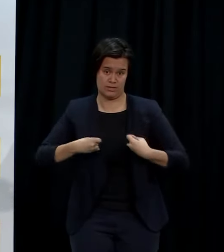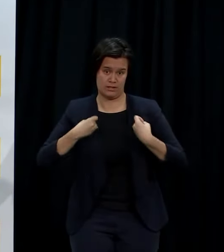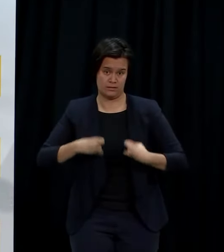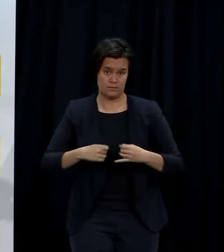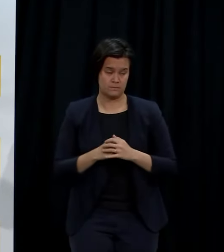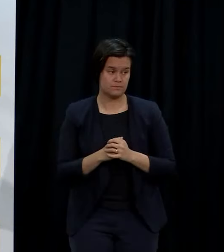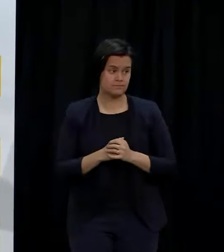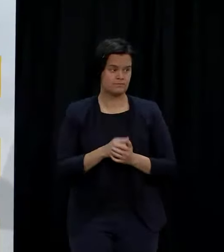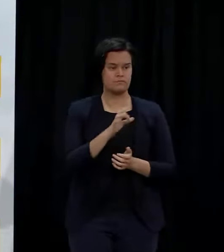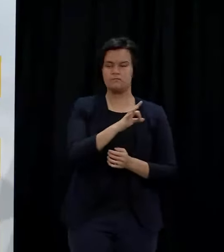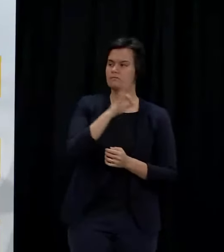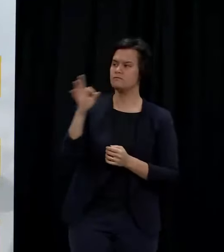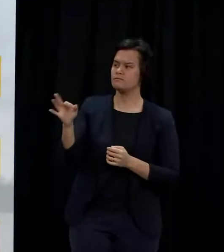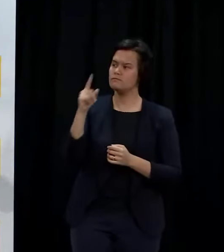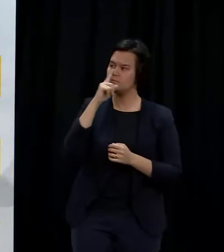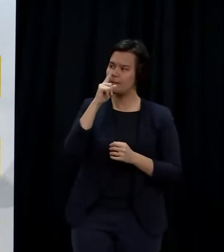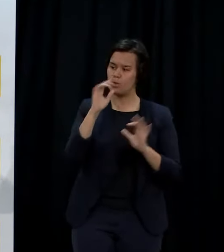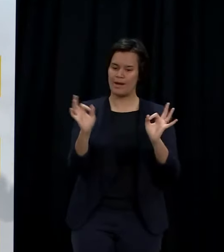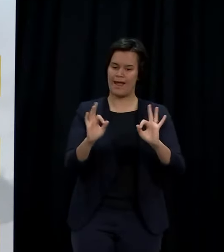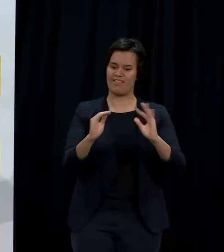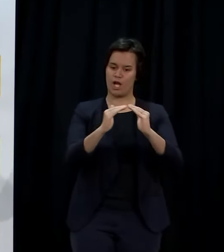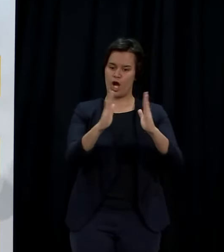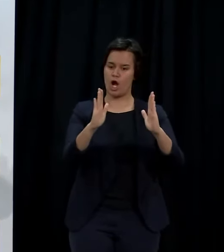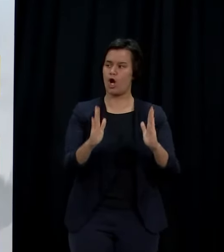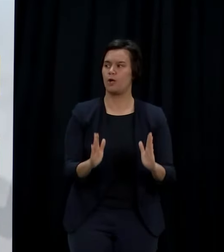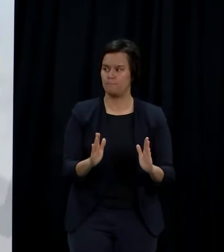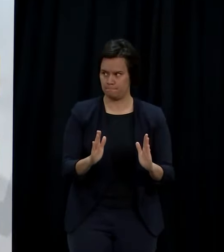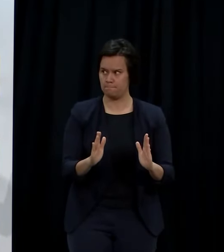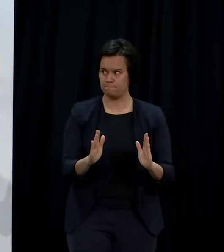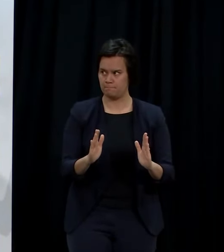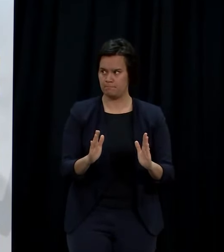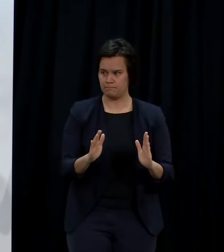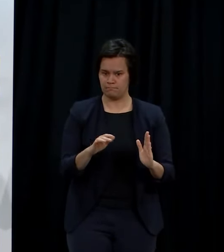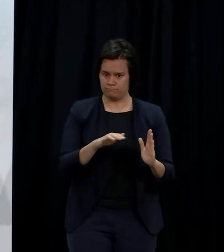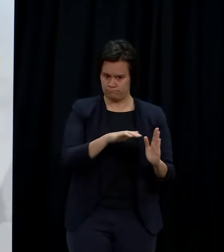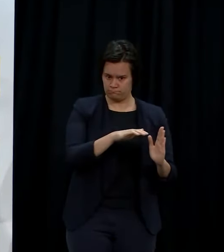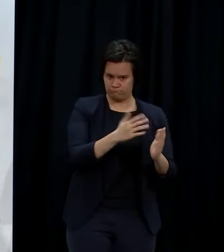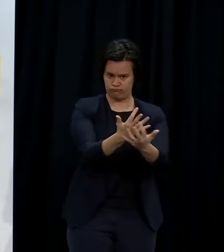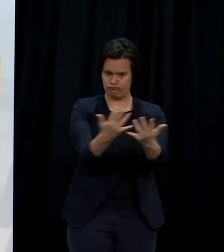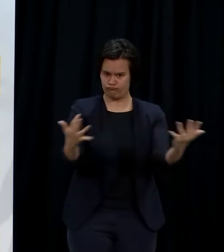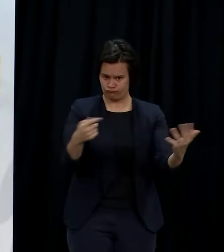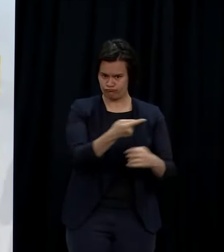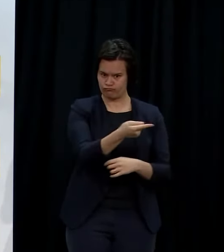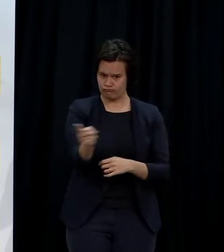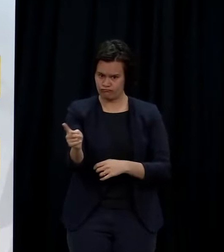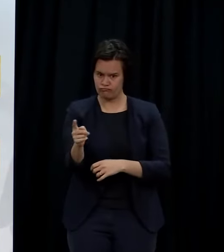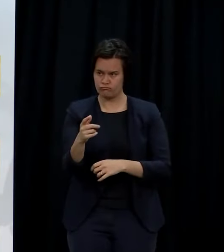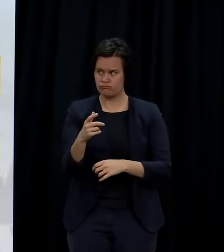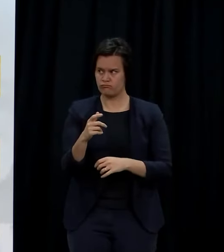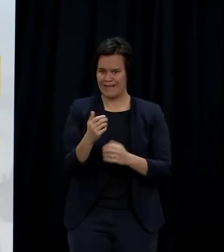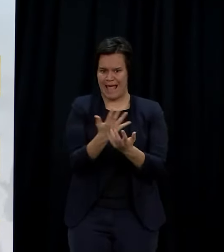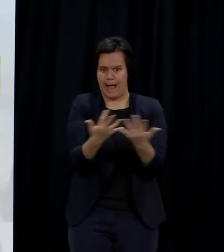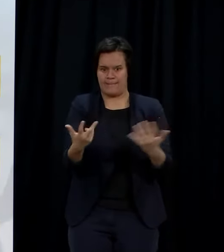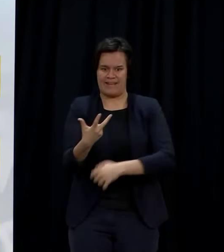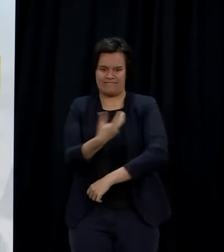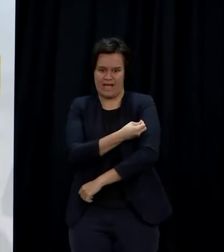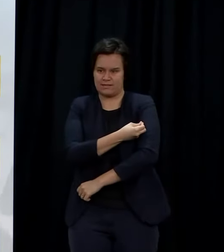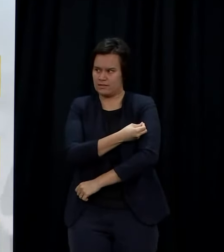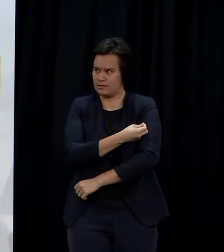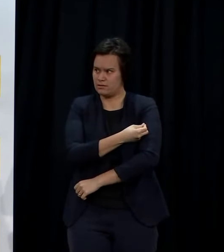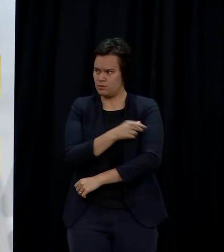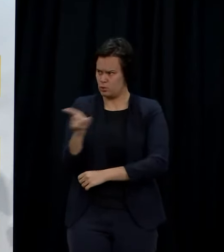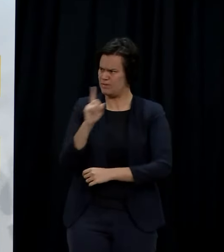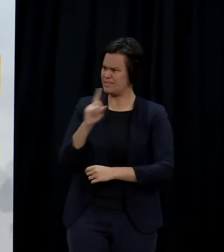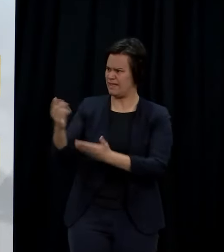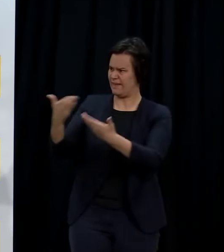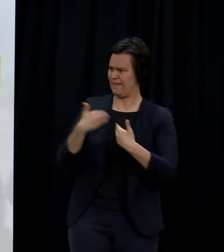numbers on the homeless that have been have received the vaccination. We've reached out to the ministry and asked them for those numbers. They haven't taken them. Oh, forgive